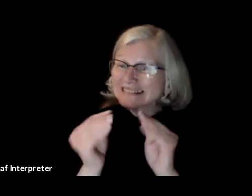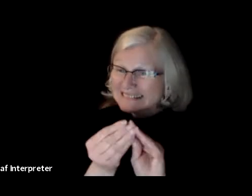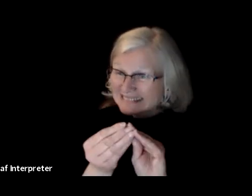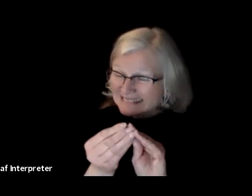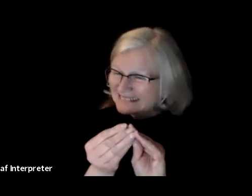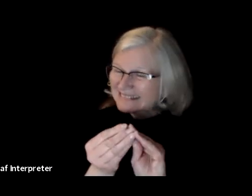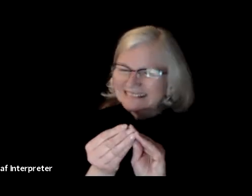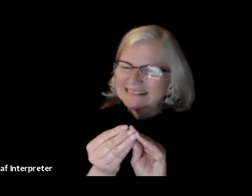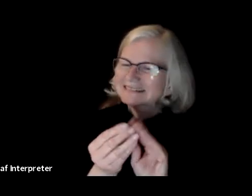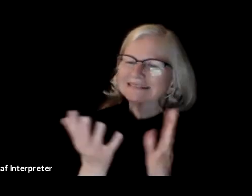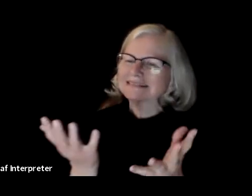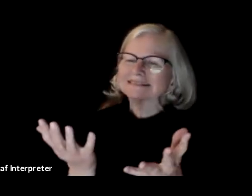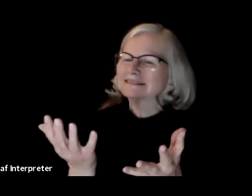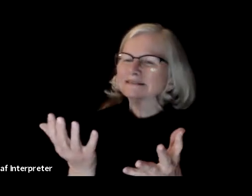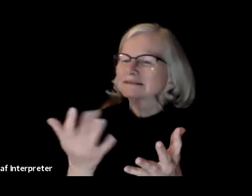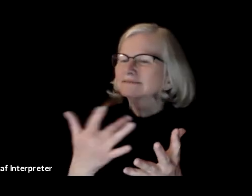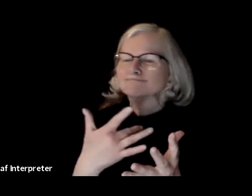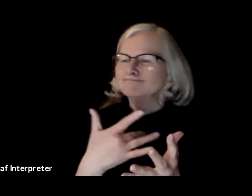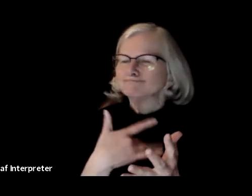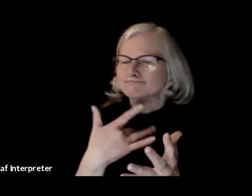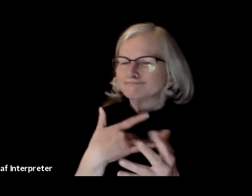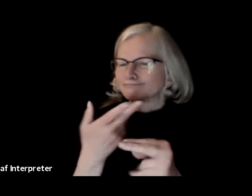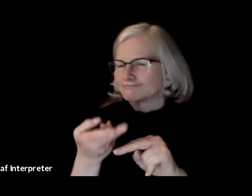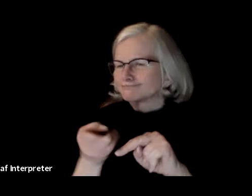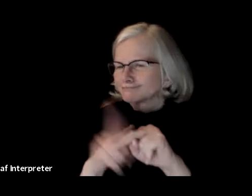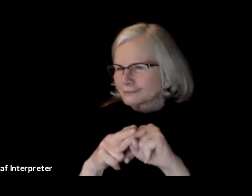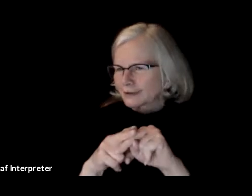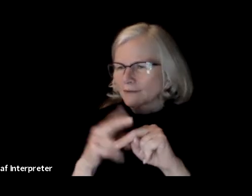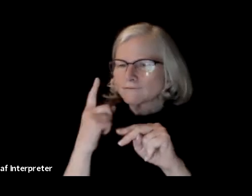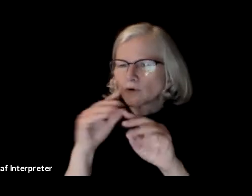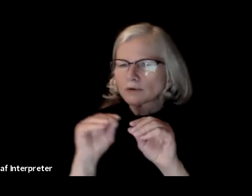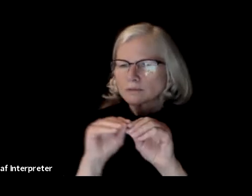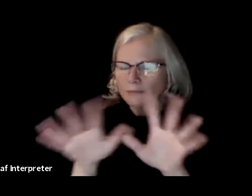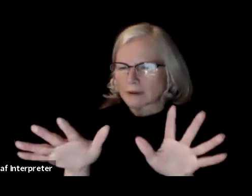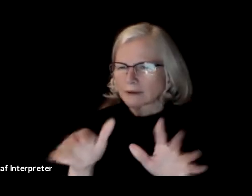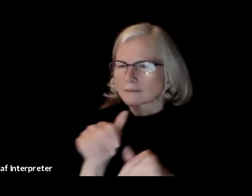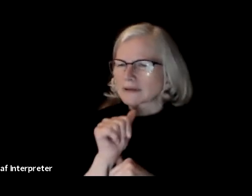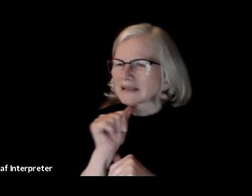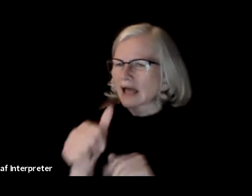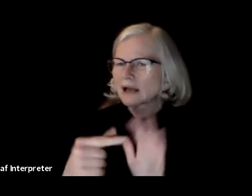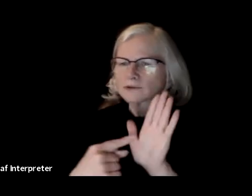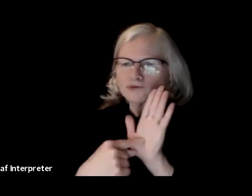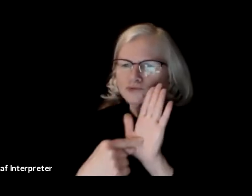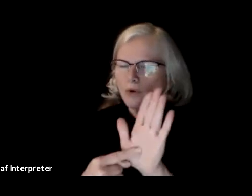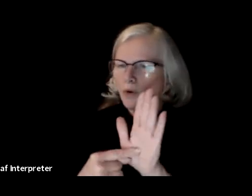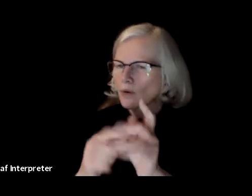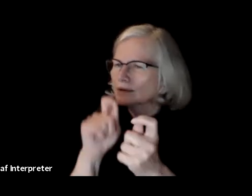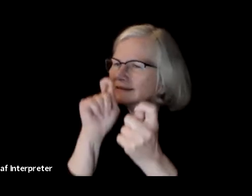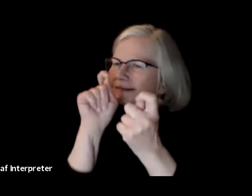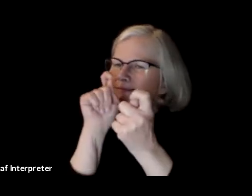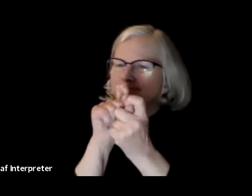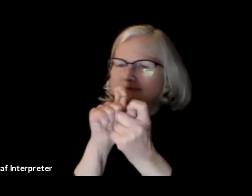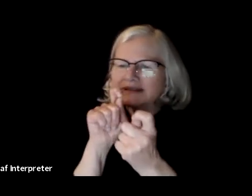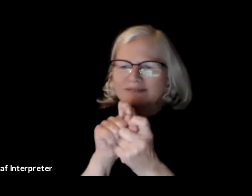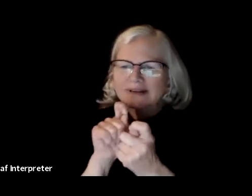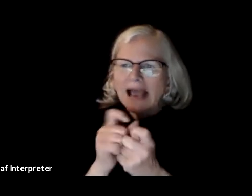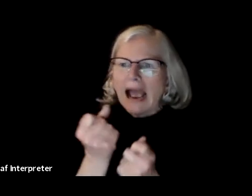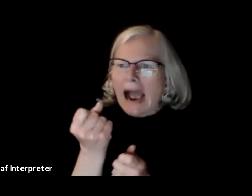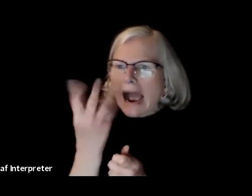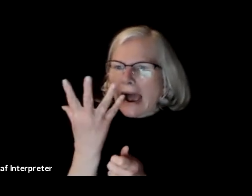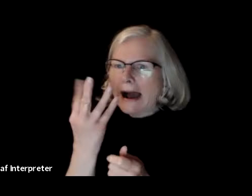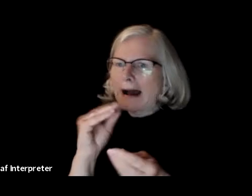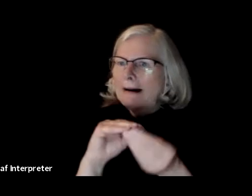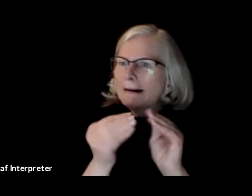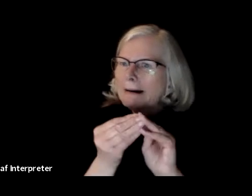increase in spread that we're seeing across the state, but it does not reflect the absolute total number of cases that would be attributable to